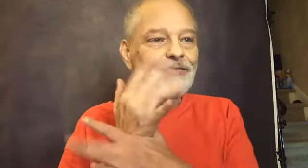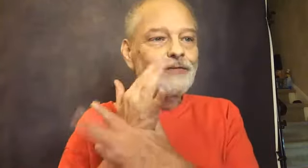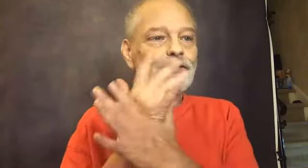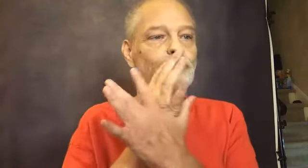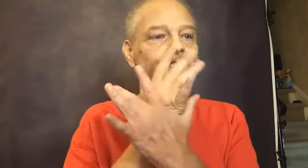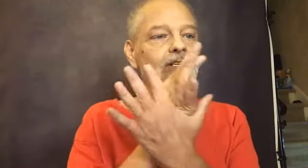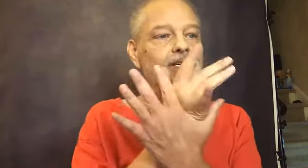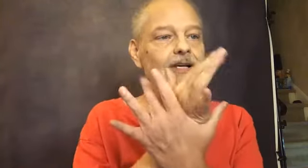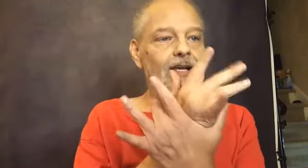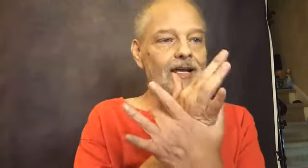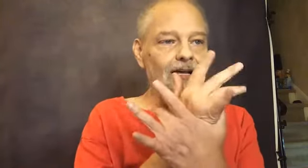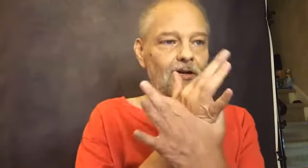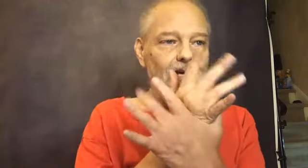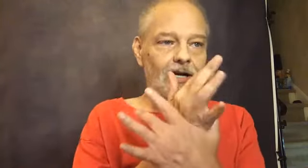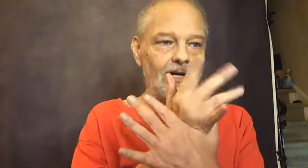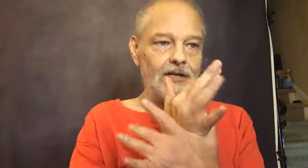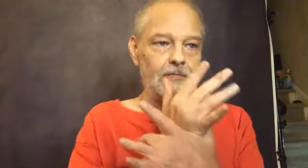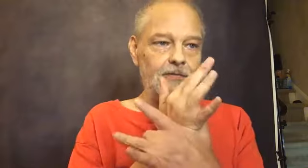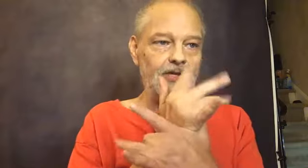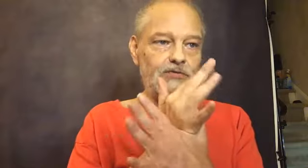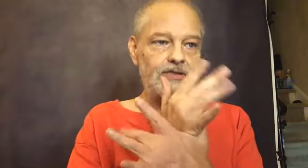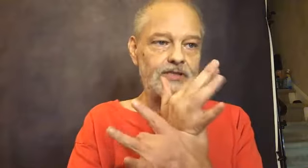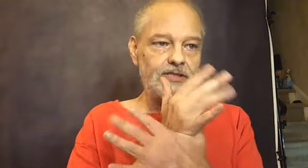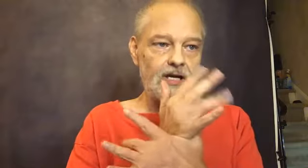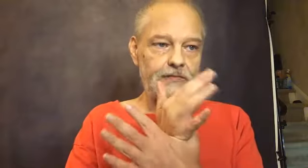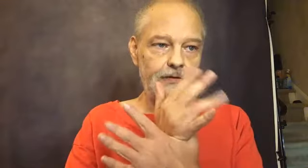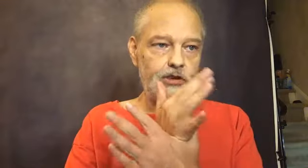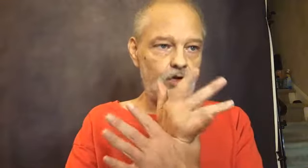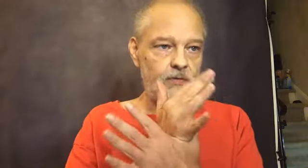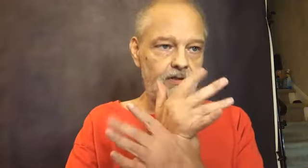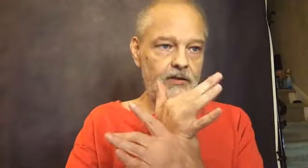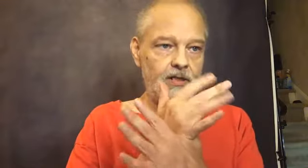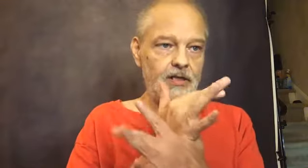For some reason, this was the sign for German.